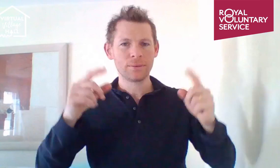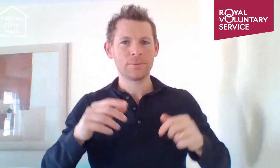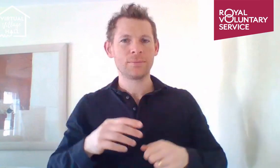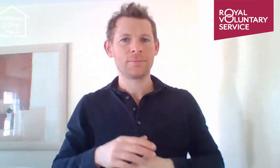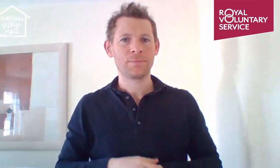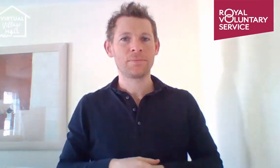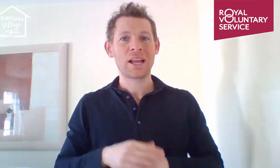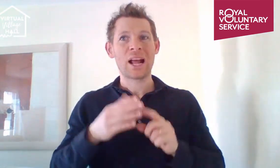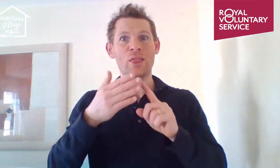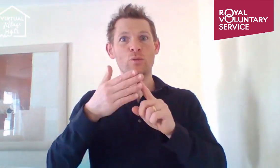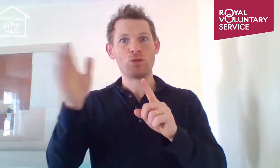teacher.